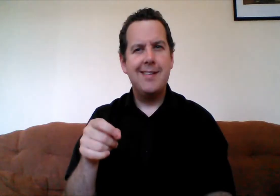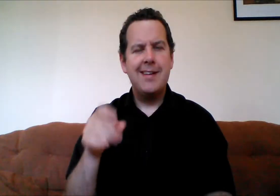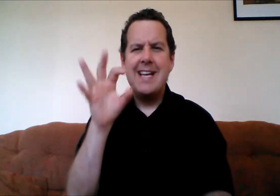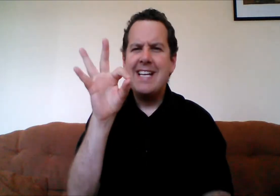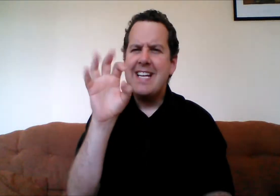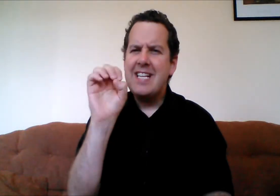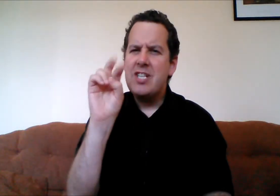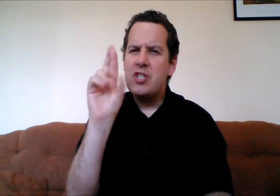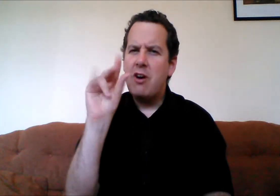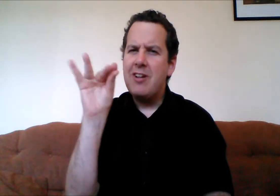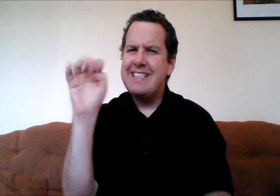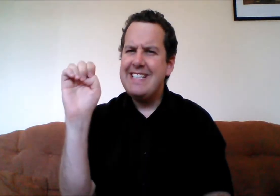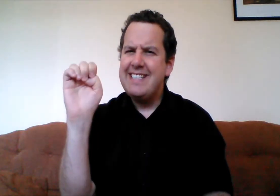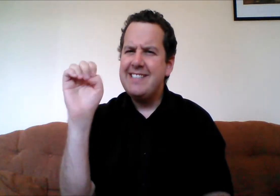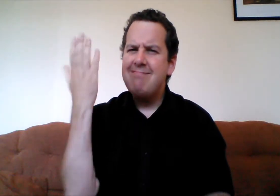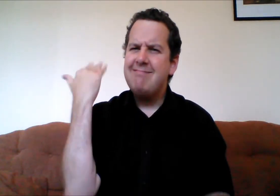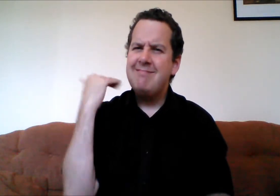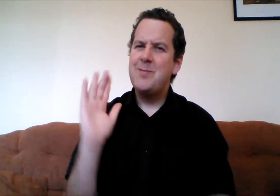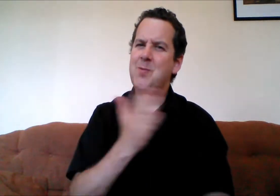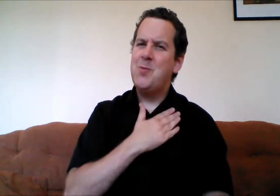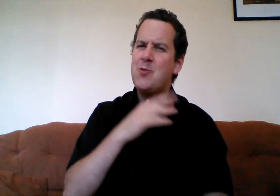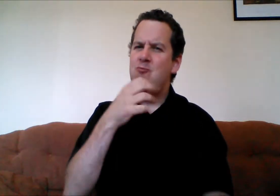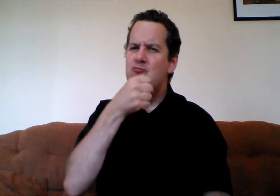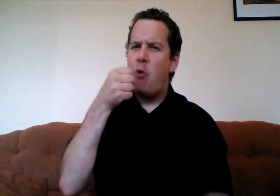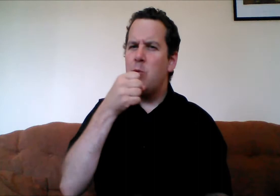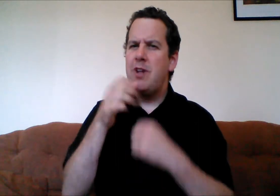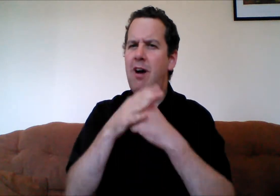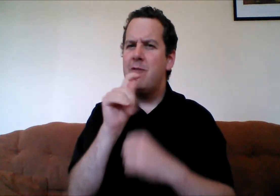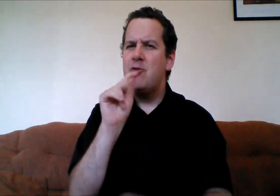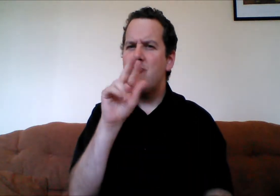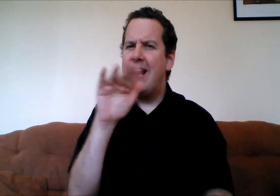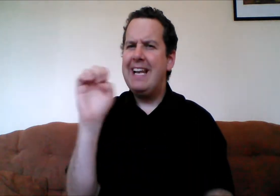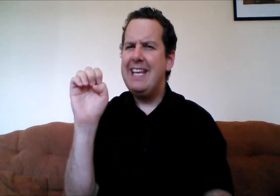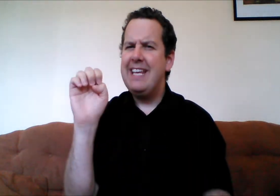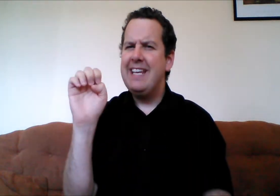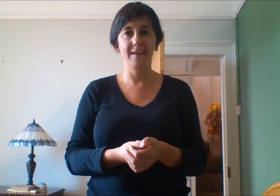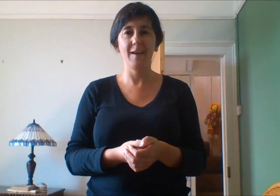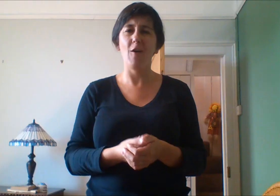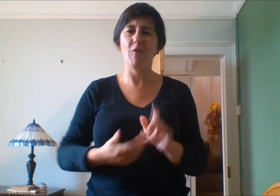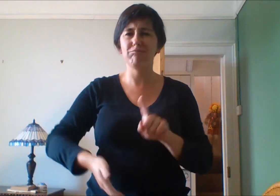Geraldine. Yes. Rose of Tralee, Geraldine. No, I'm long withered now this day. Ah, you're not.